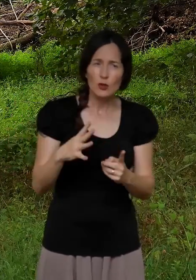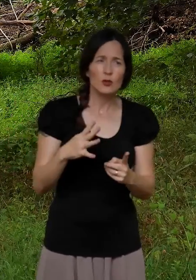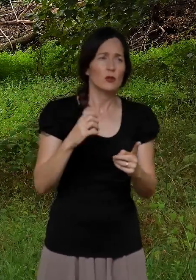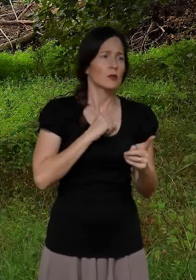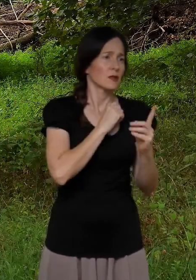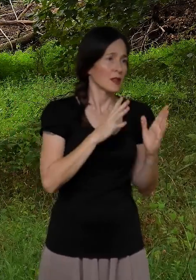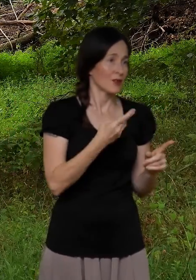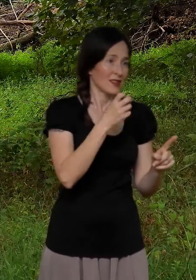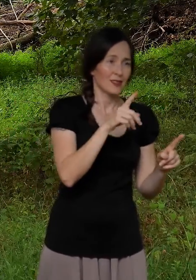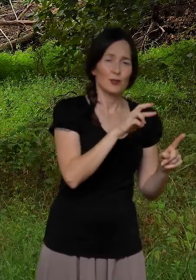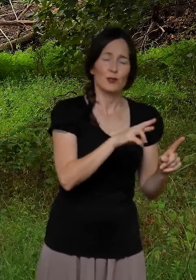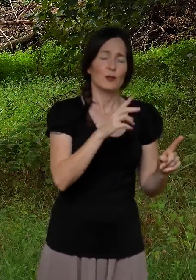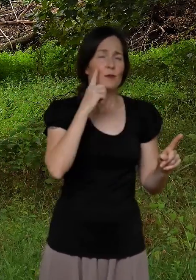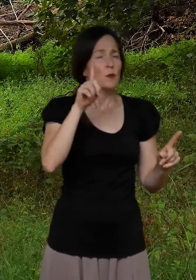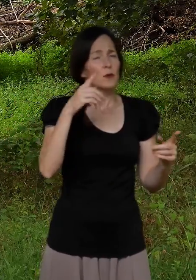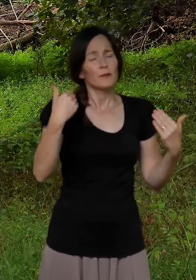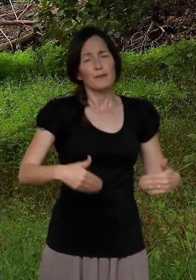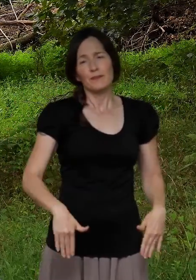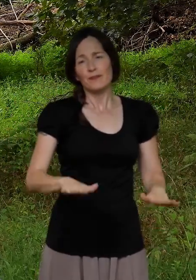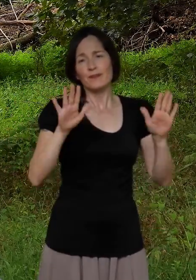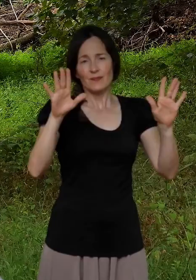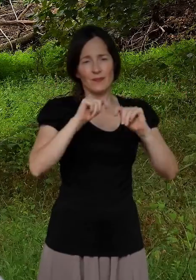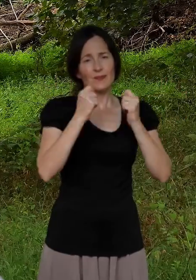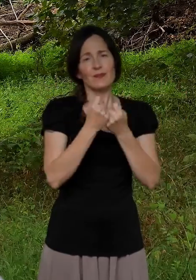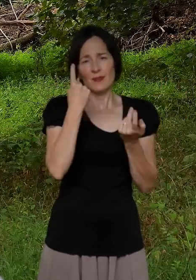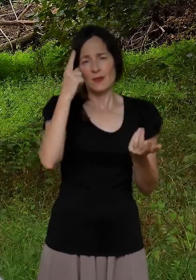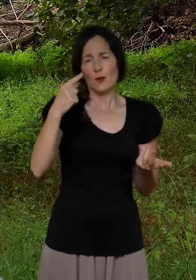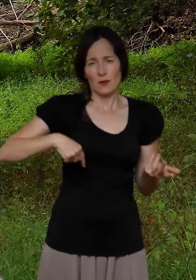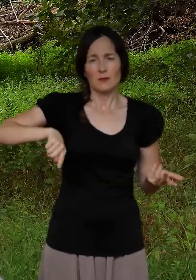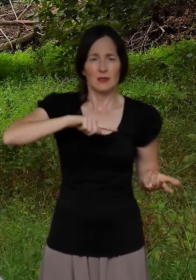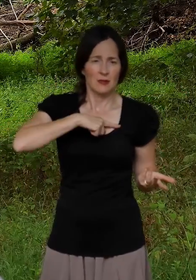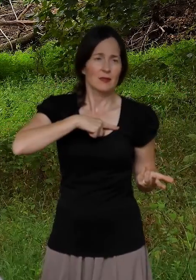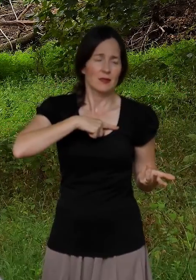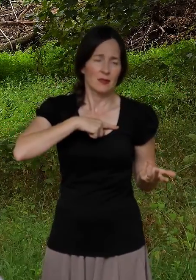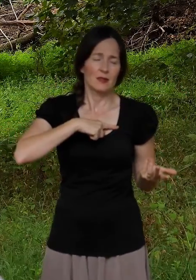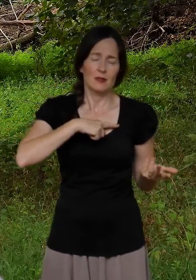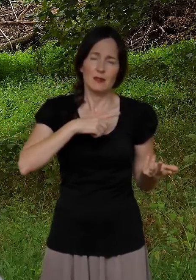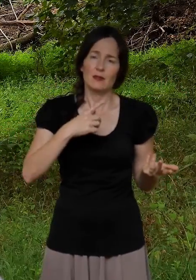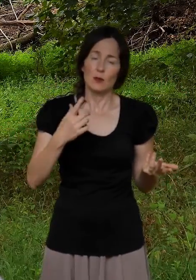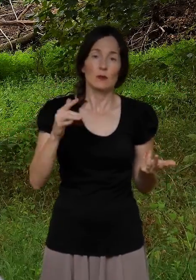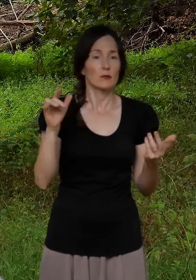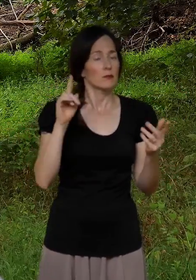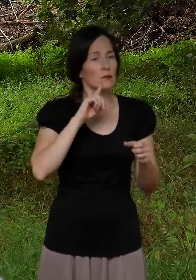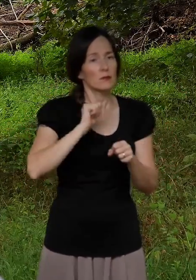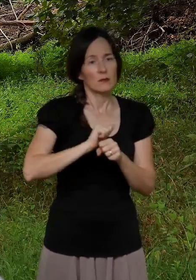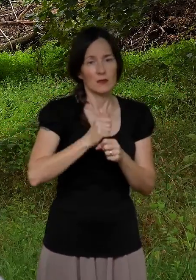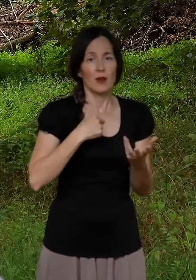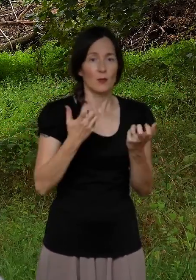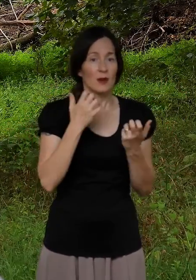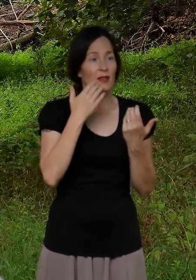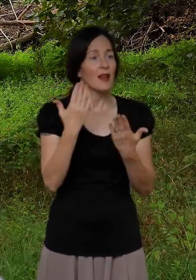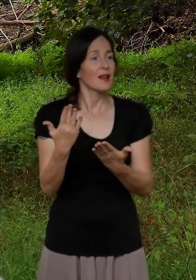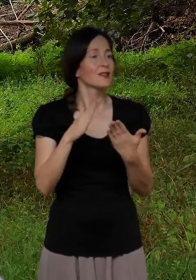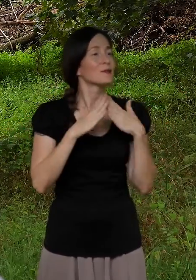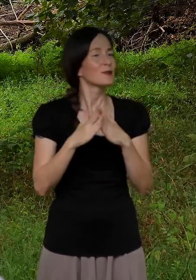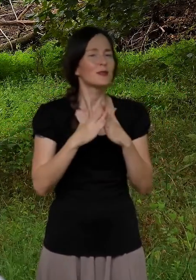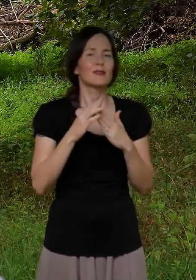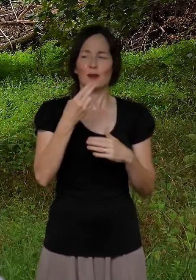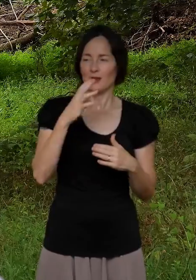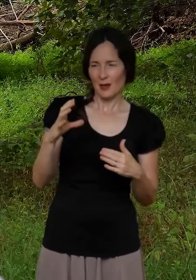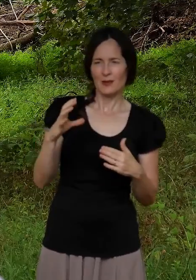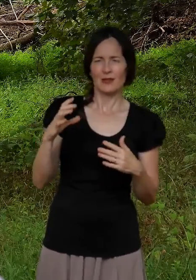of each person I've mentioned and many more. There's no substitute for that, and we have far longer odds of success without